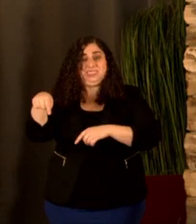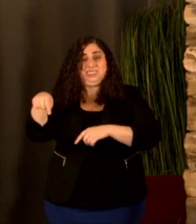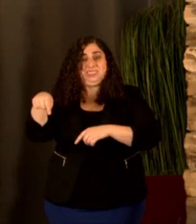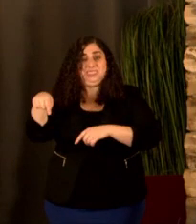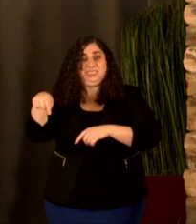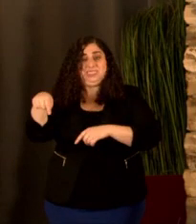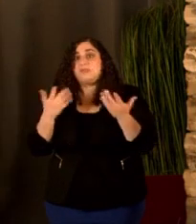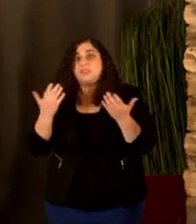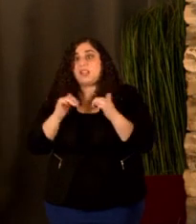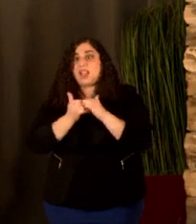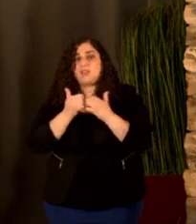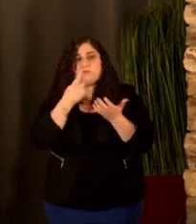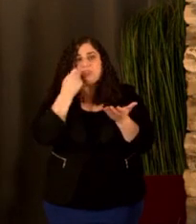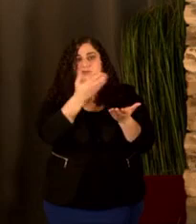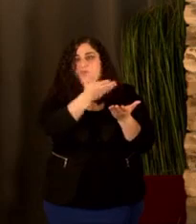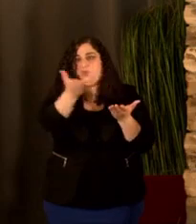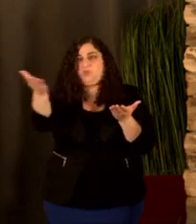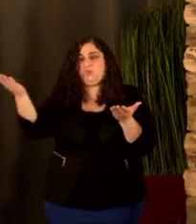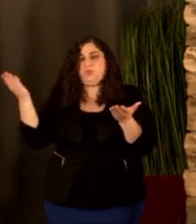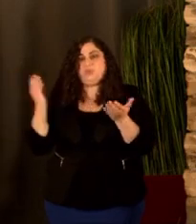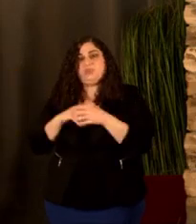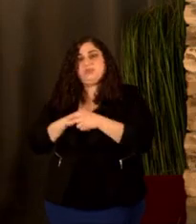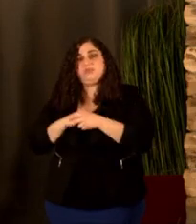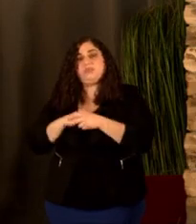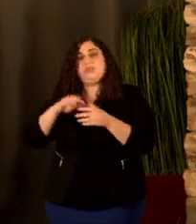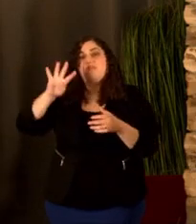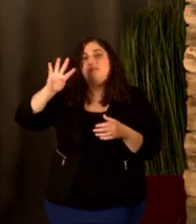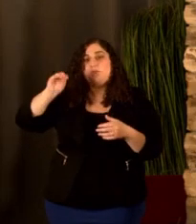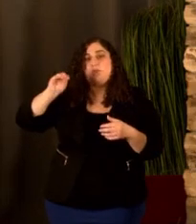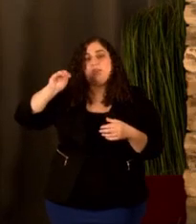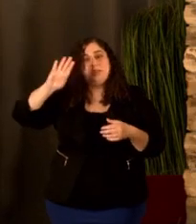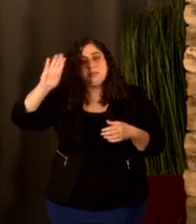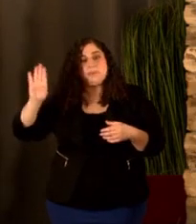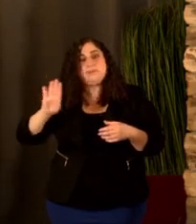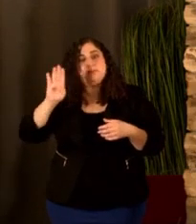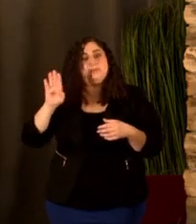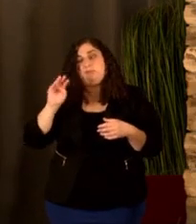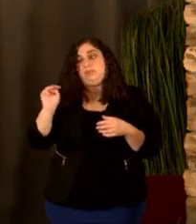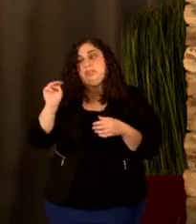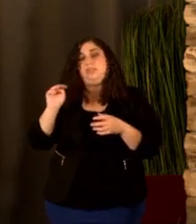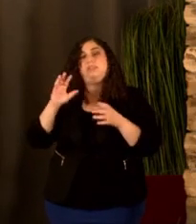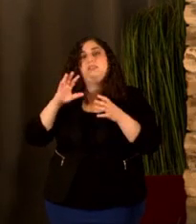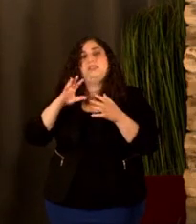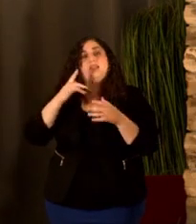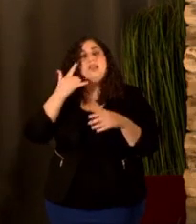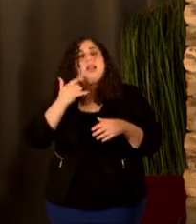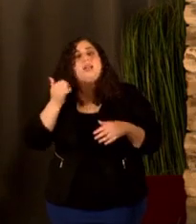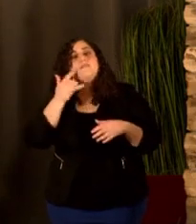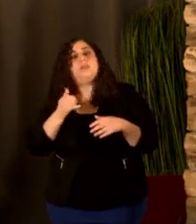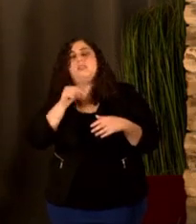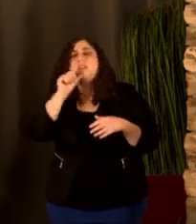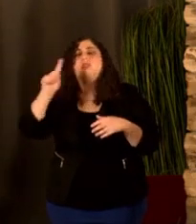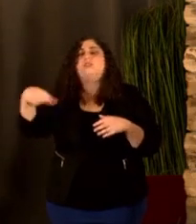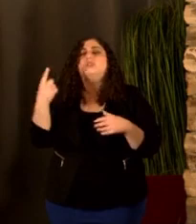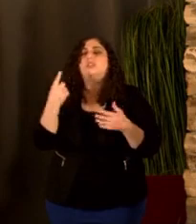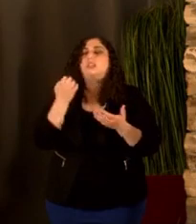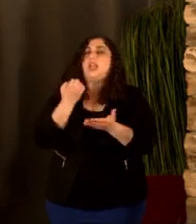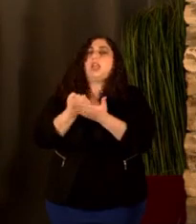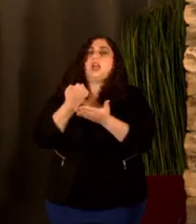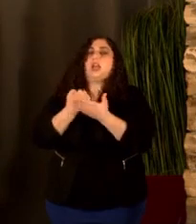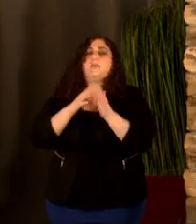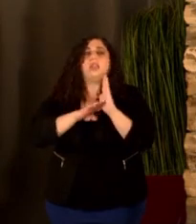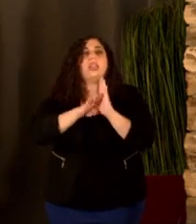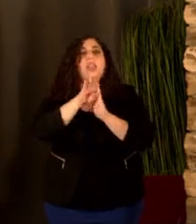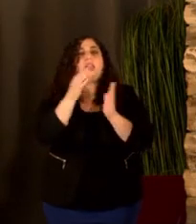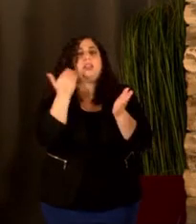possible because of 40 million Californians strong, a state that's not coming back, but a state that's roaring back, because yesterday